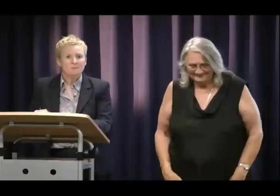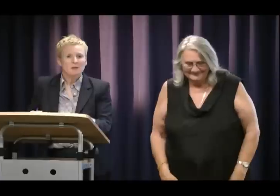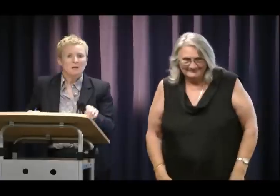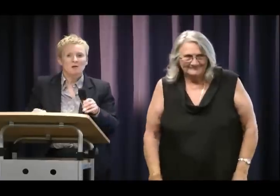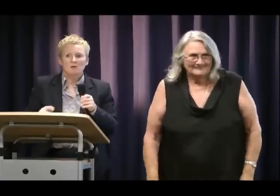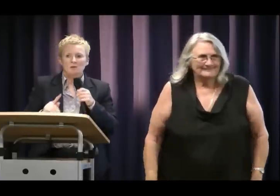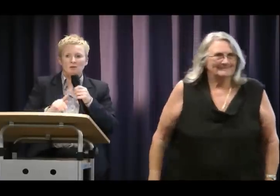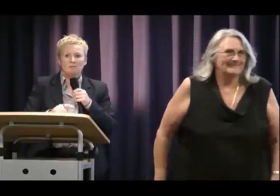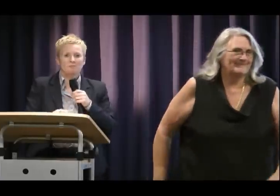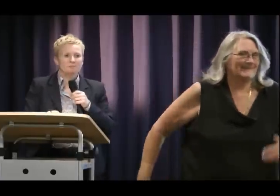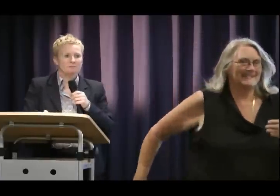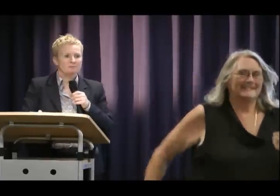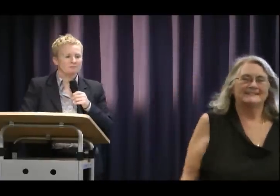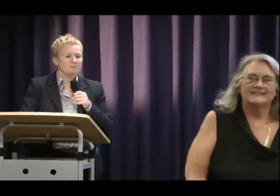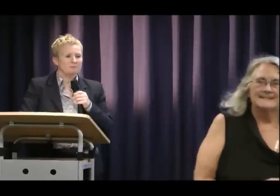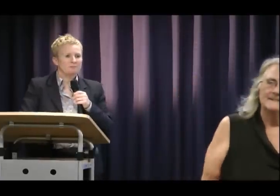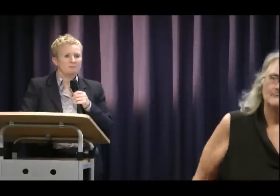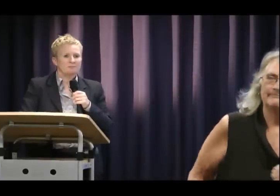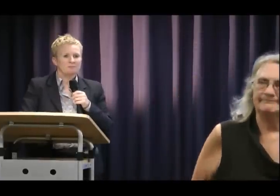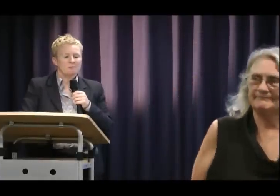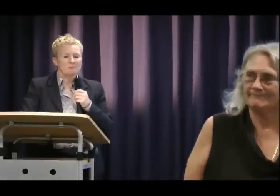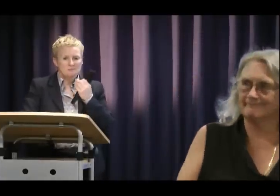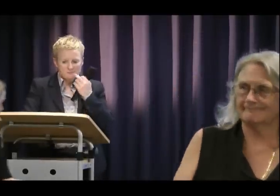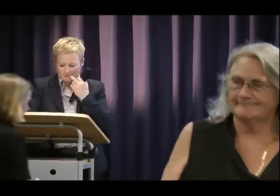Okay, thank you.